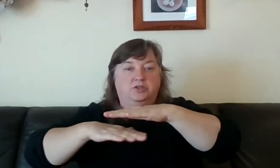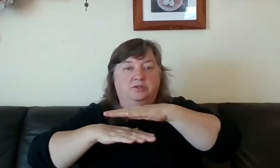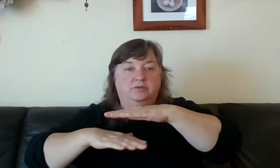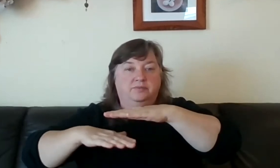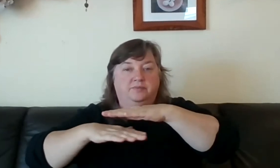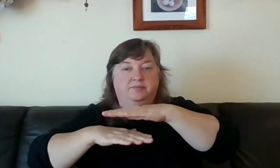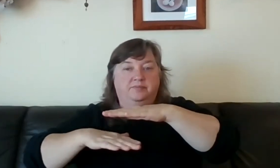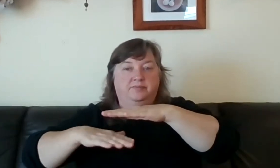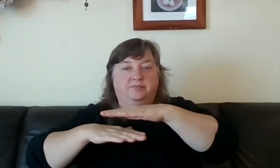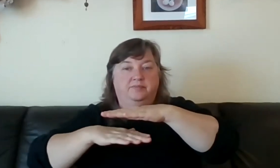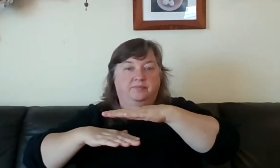Under.